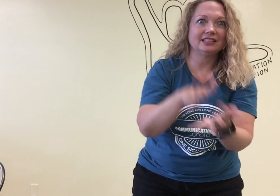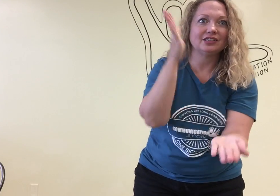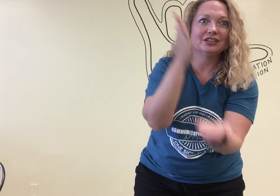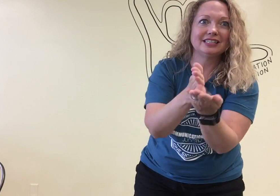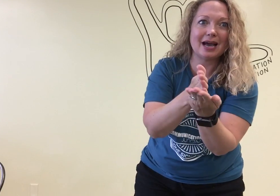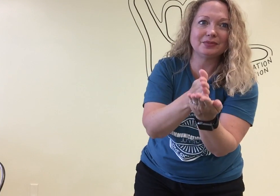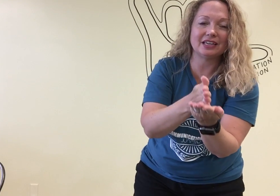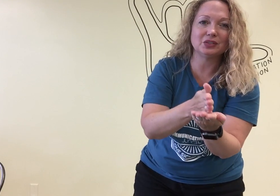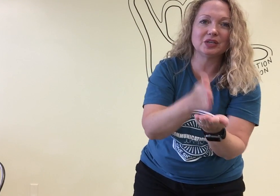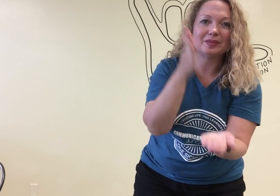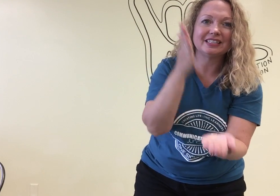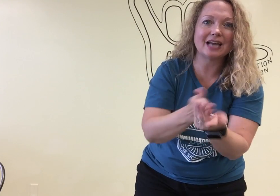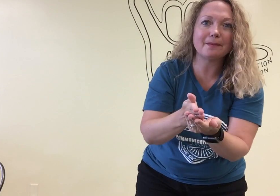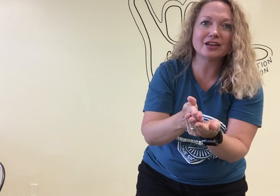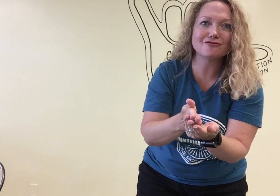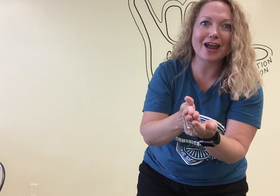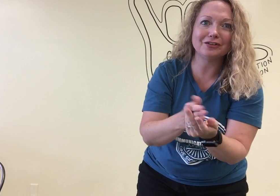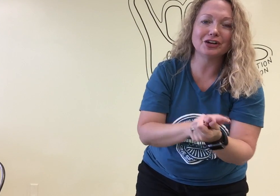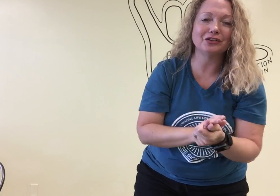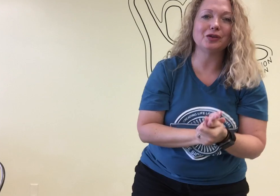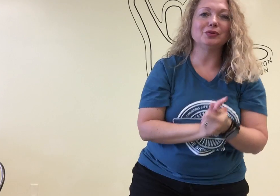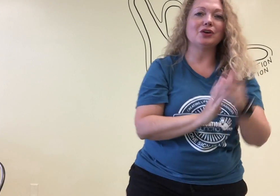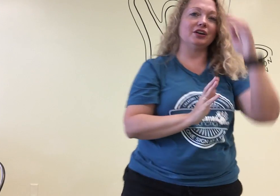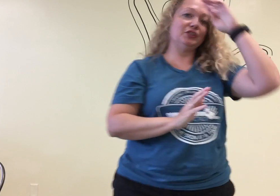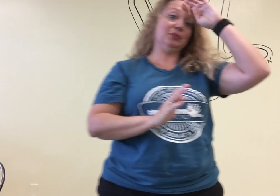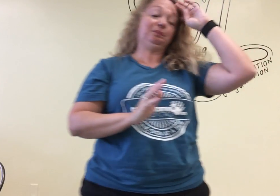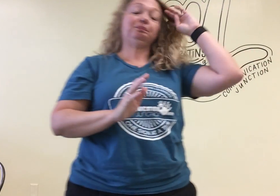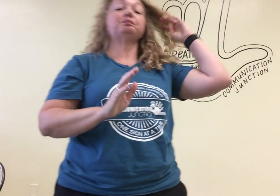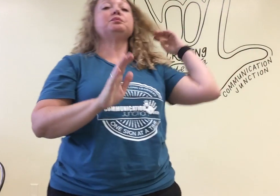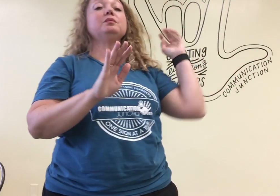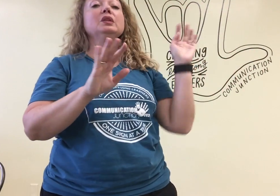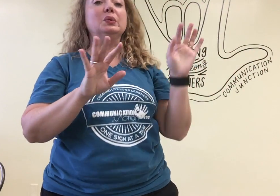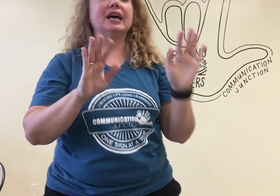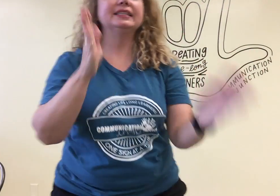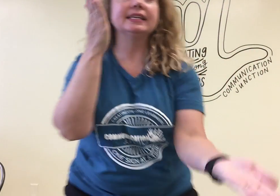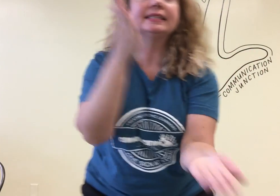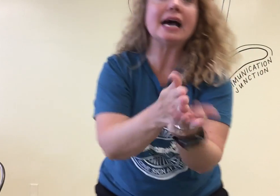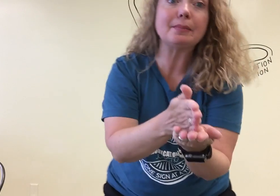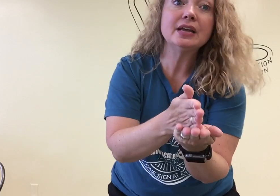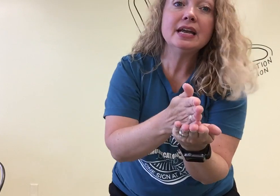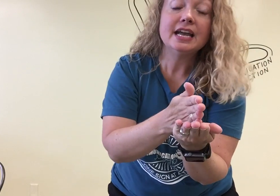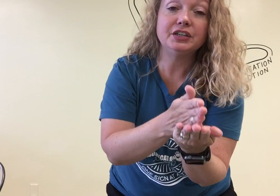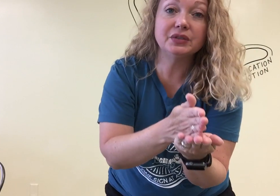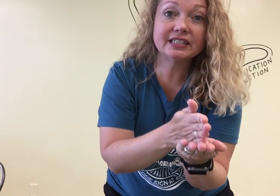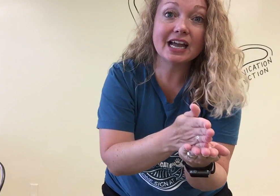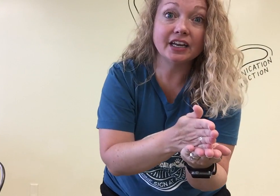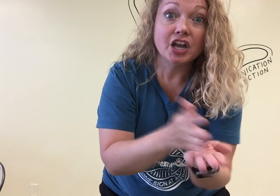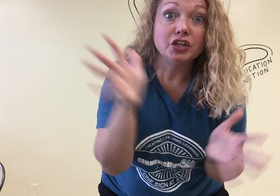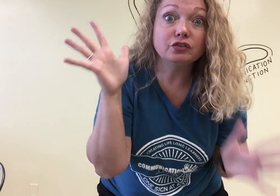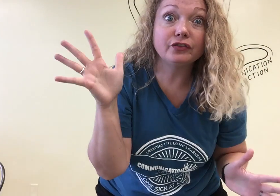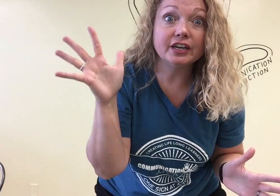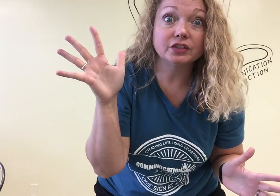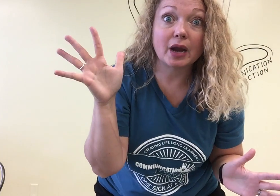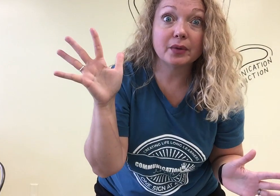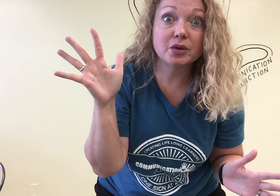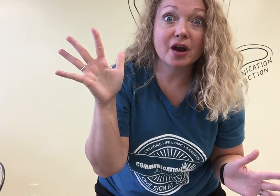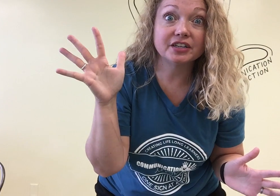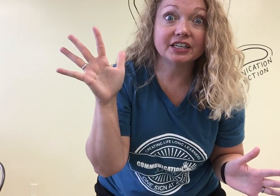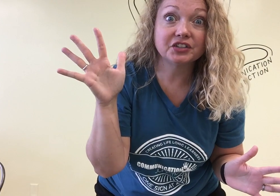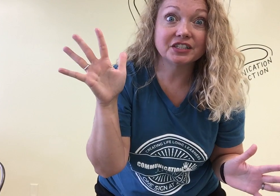our stop sign. So we're gonna be stopping around in our little blue car. So when I say stop and do the sign, you freeze right where you are until I start singing